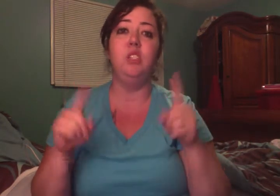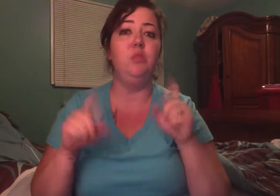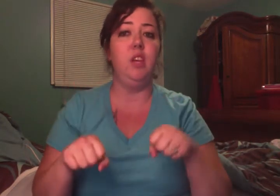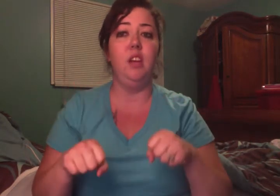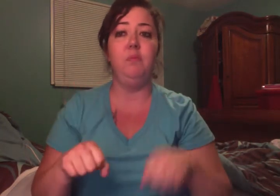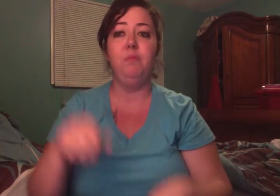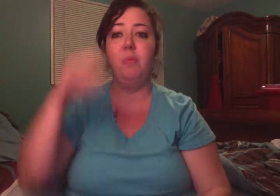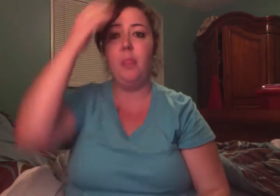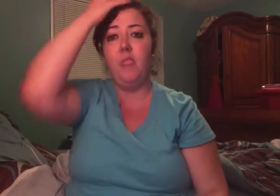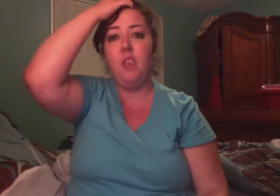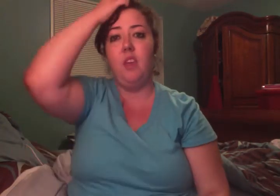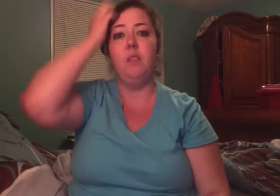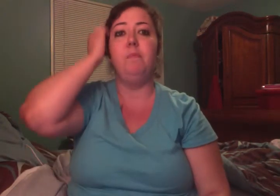can.